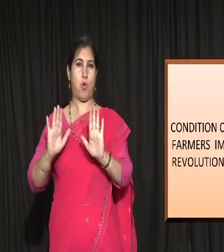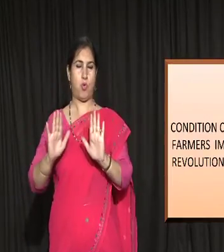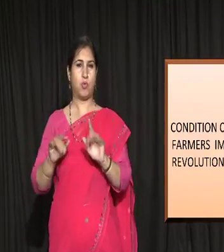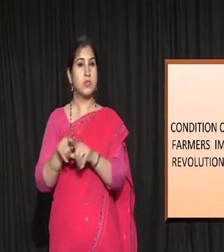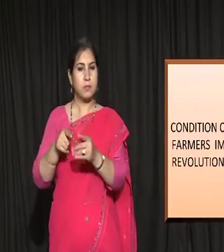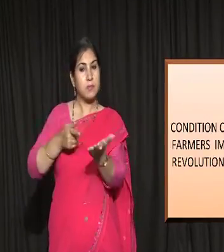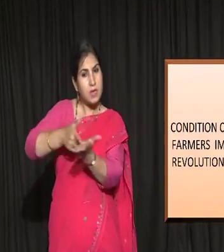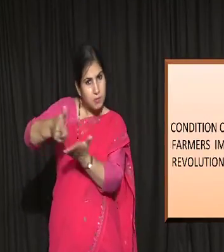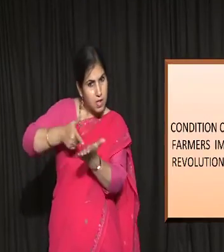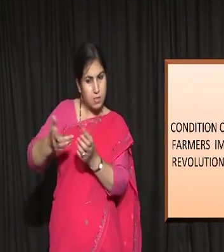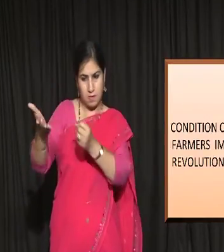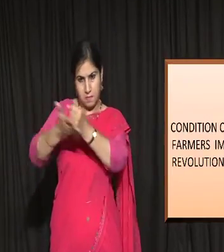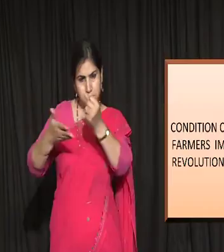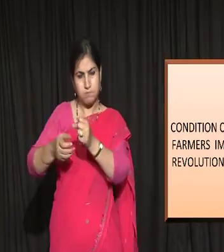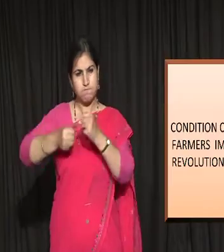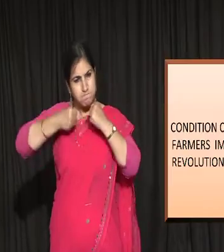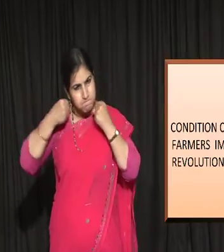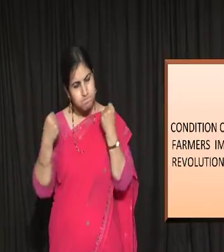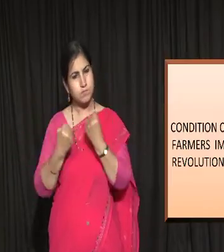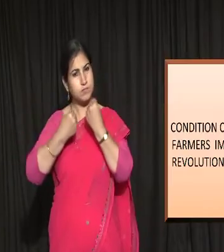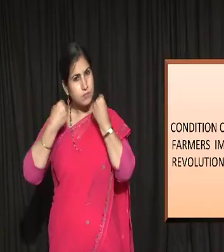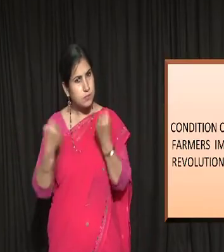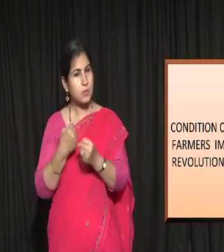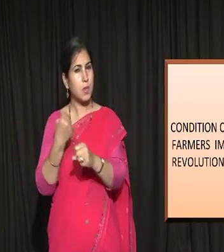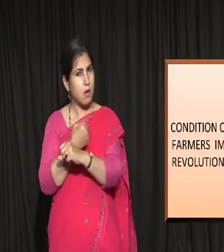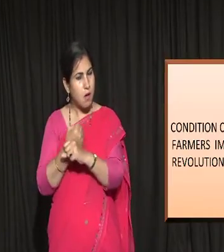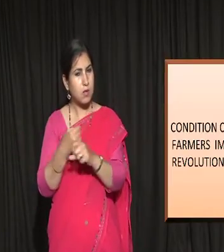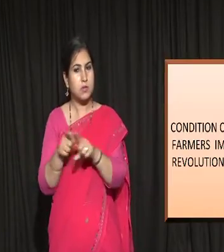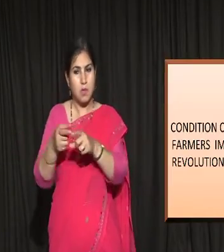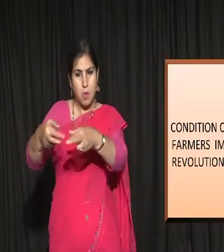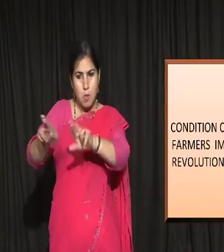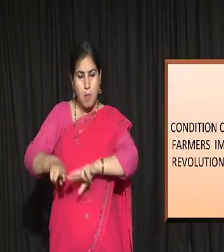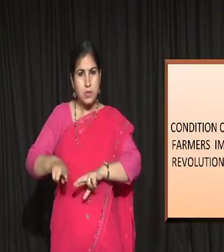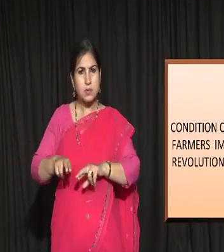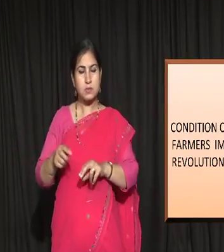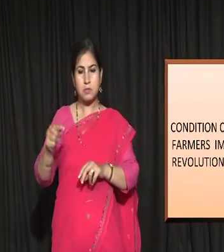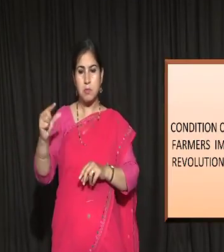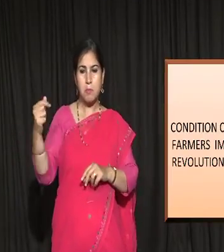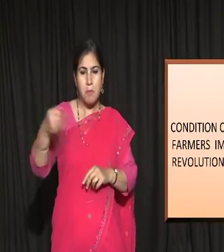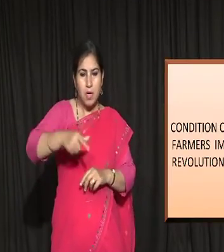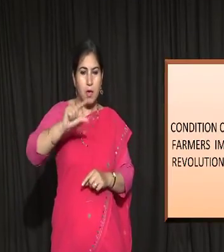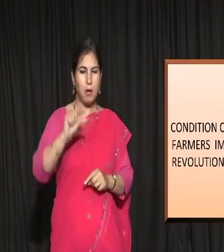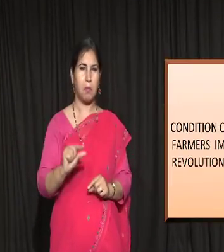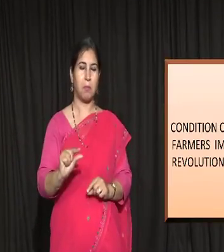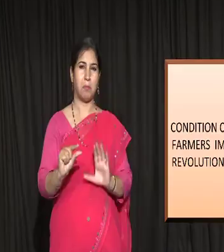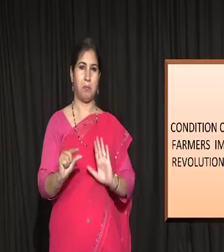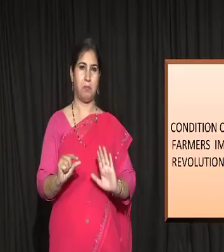Farmers and workers had to work very hard, and in return they would get very little income.